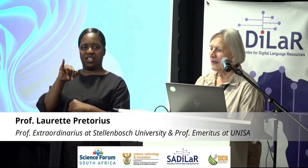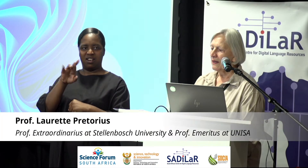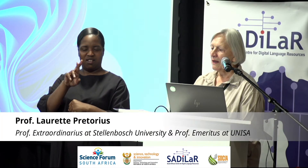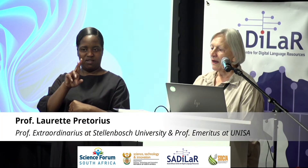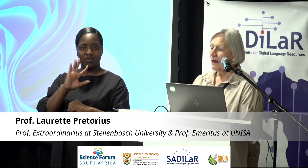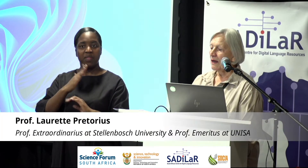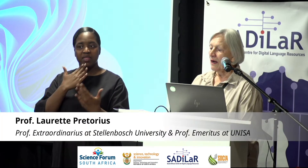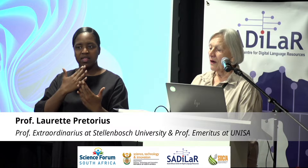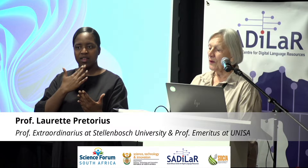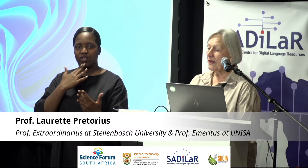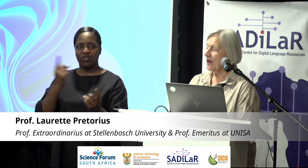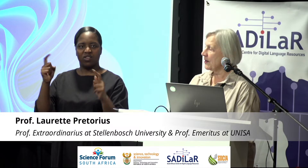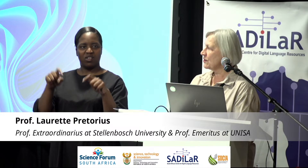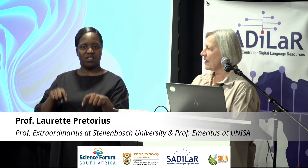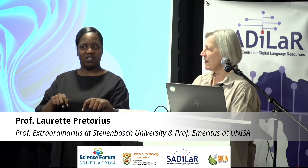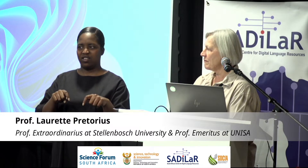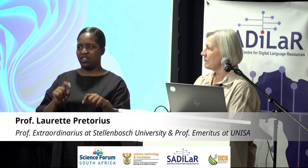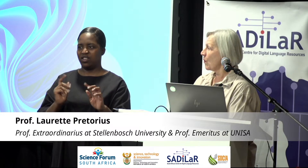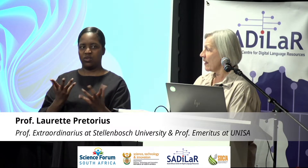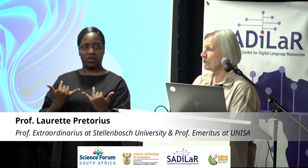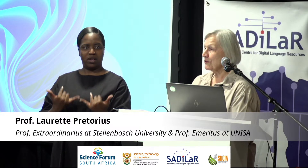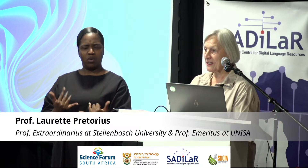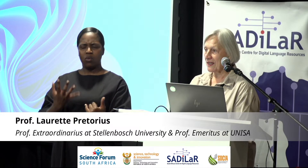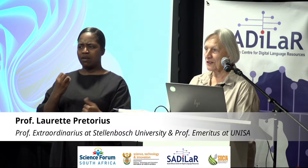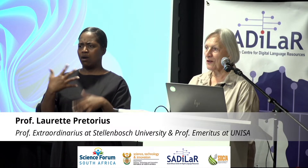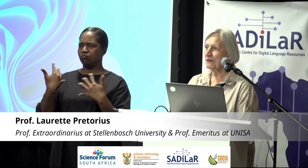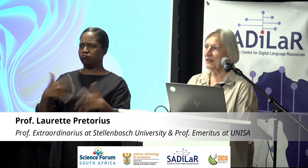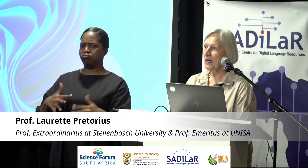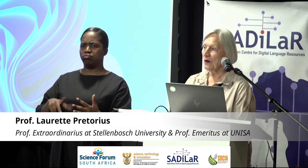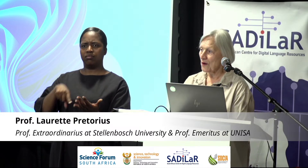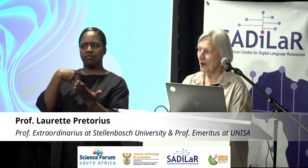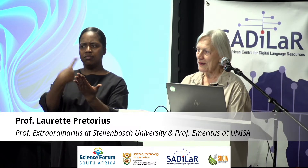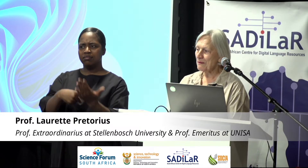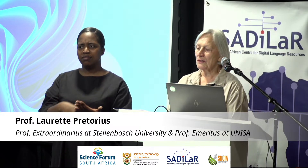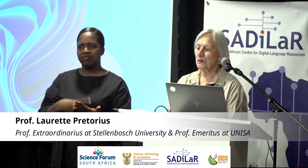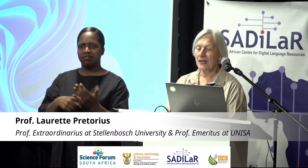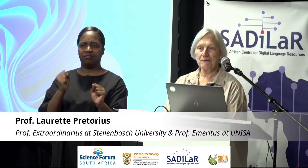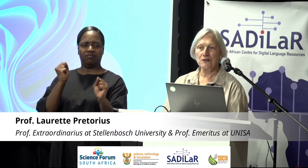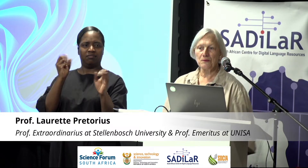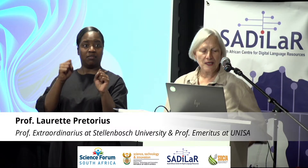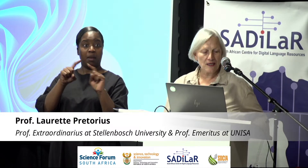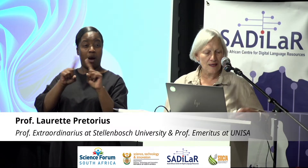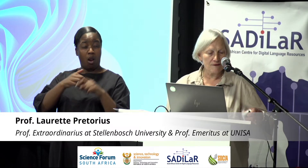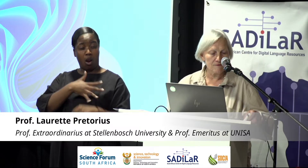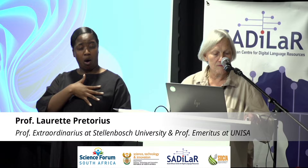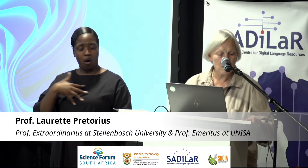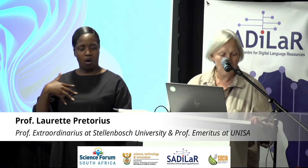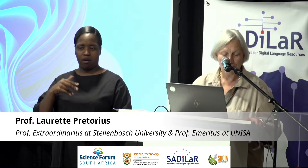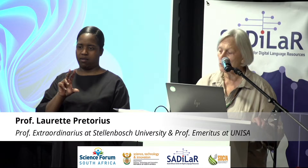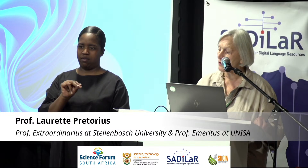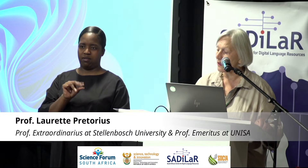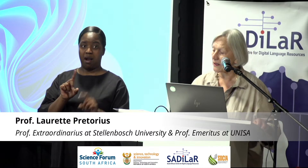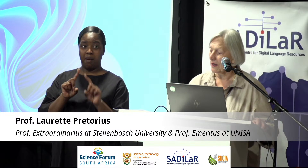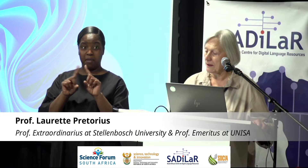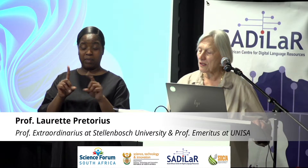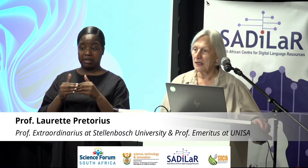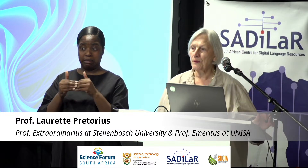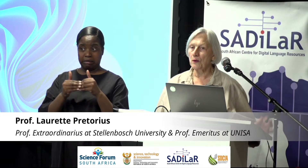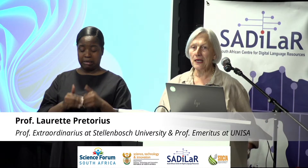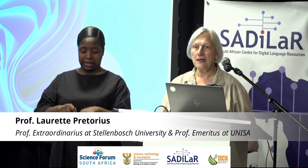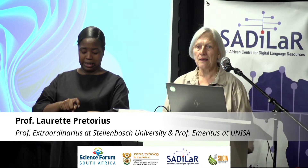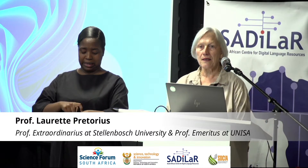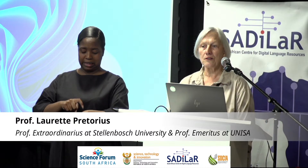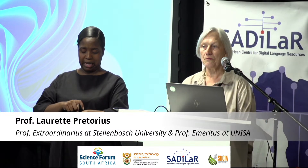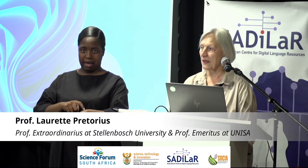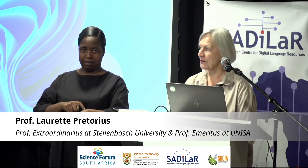us. We're going to have a wonderful discussion, not very long one, but we'll have to be careful with our time. So